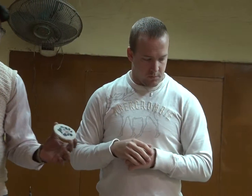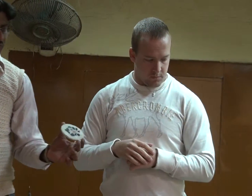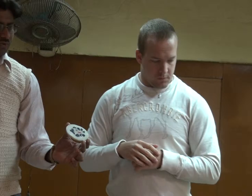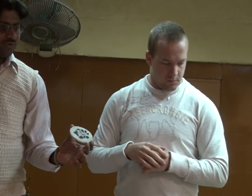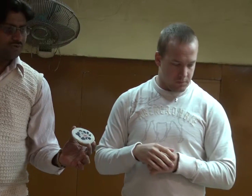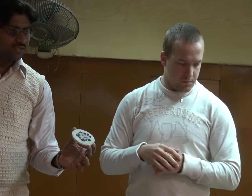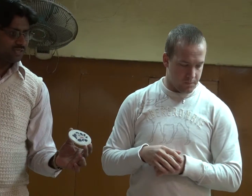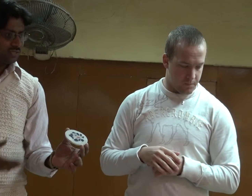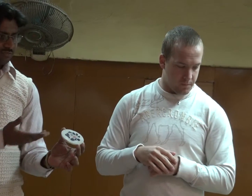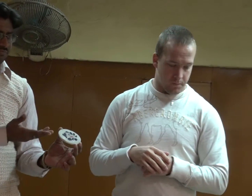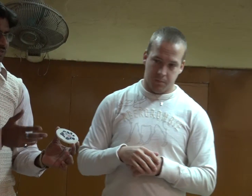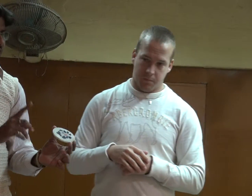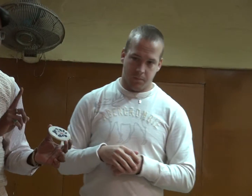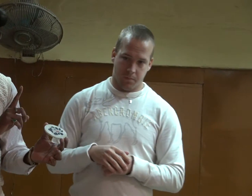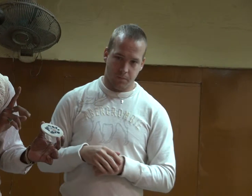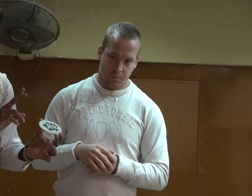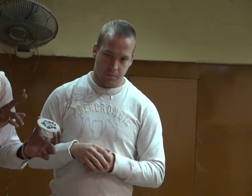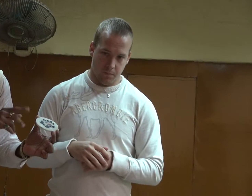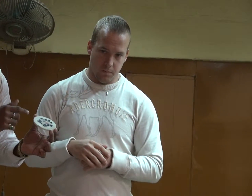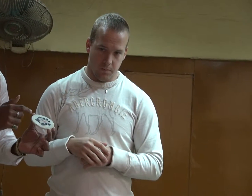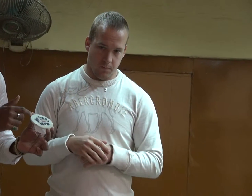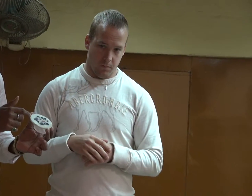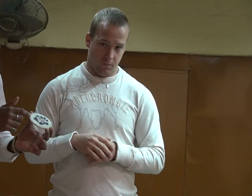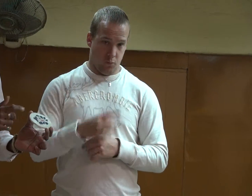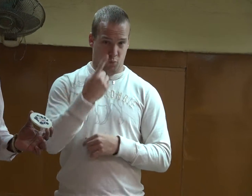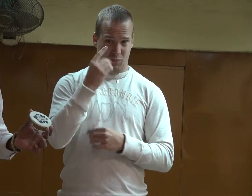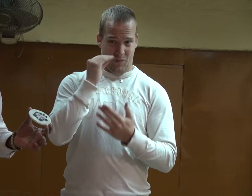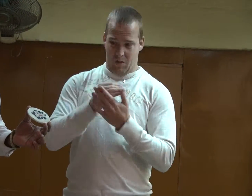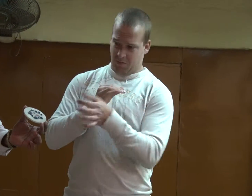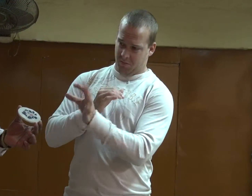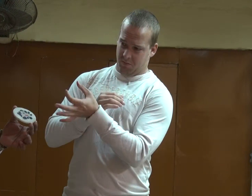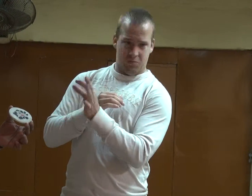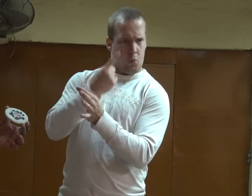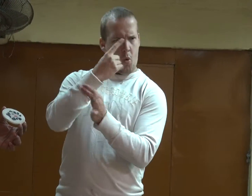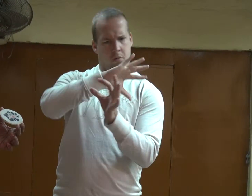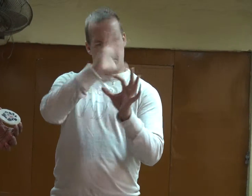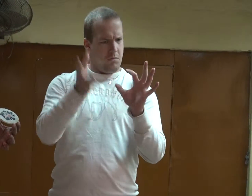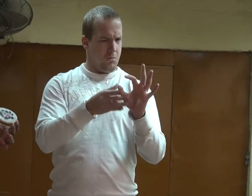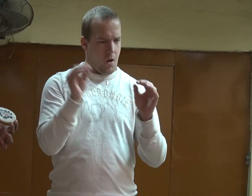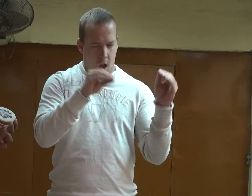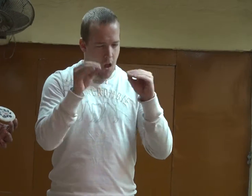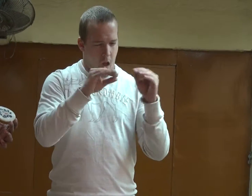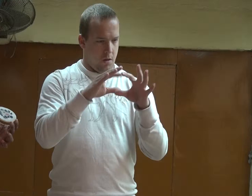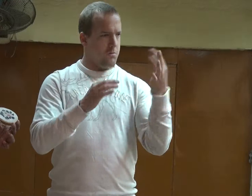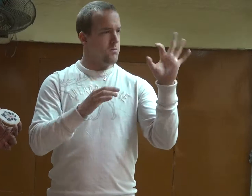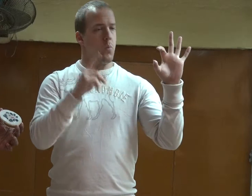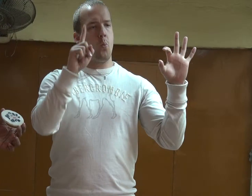This is the one flower that they may about 1.5 hours. Good.